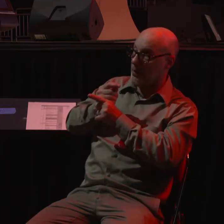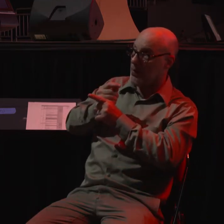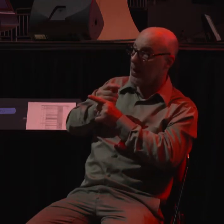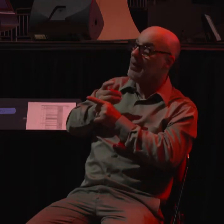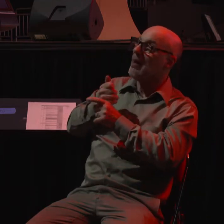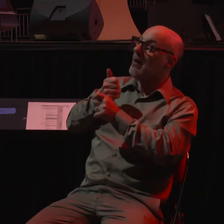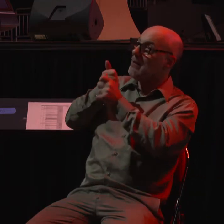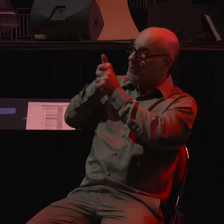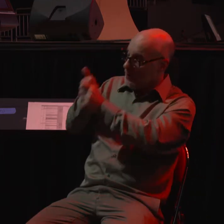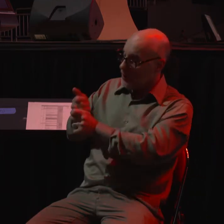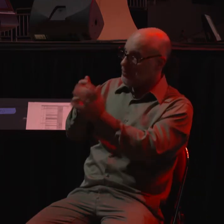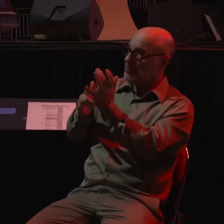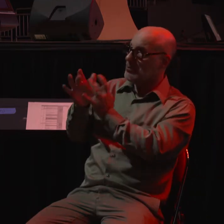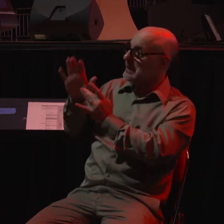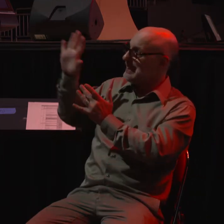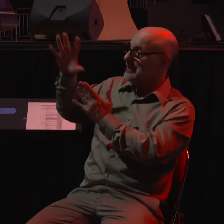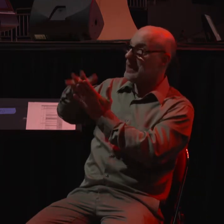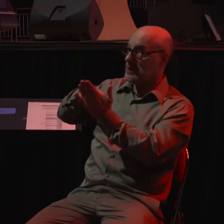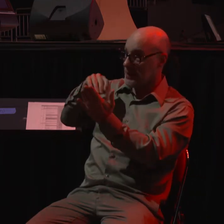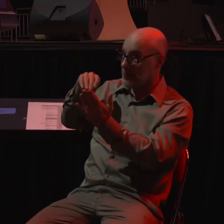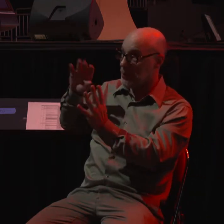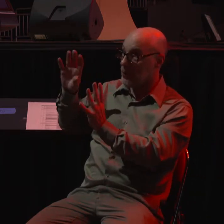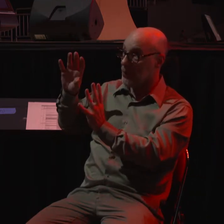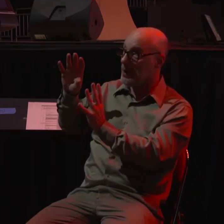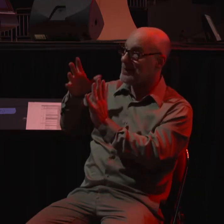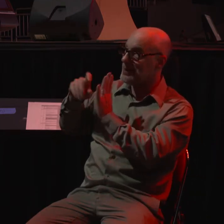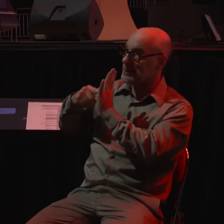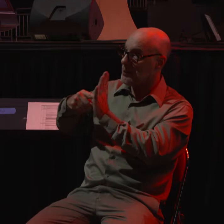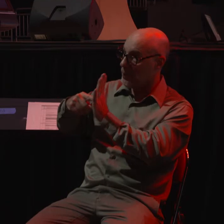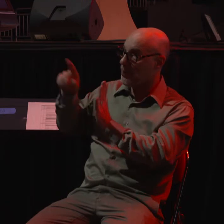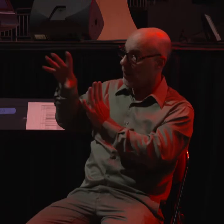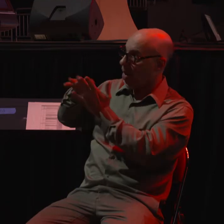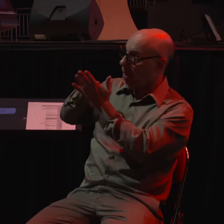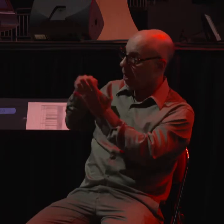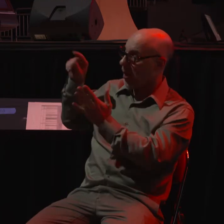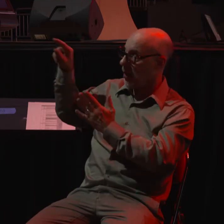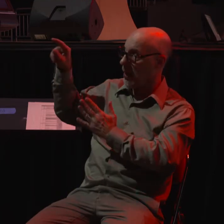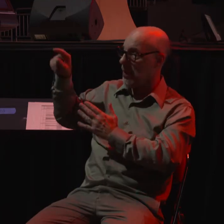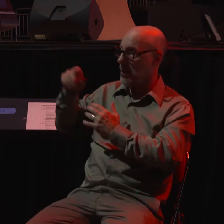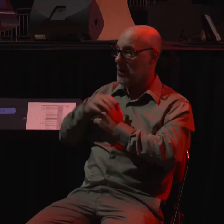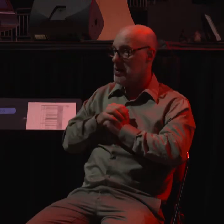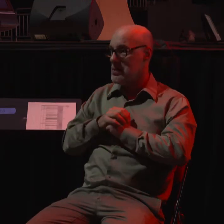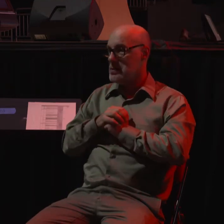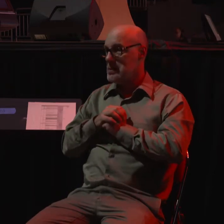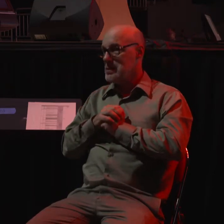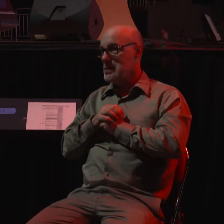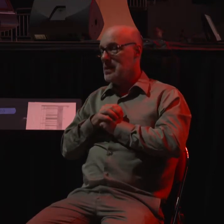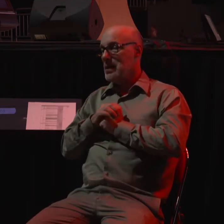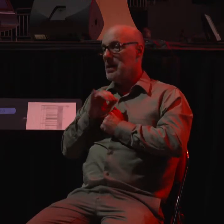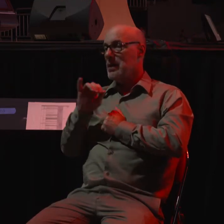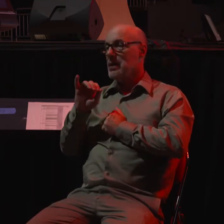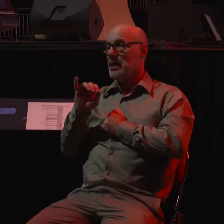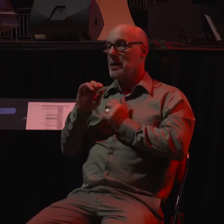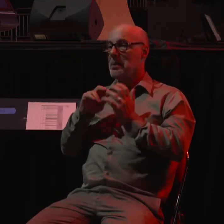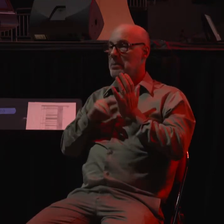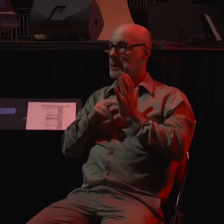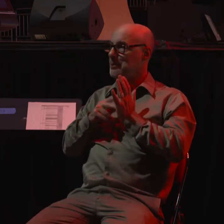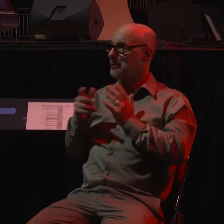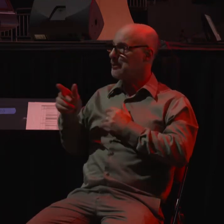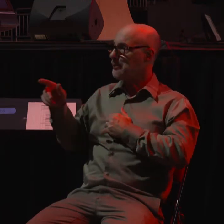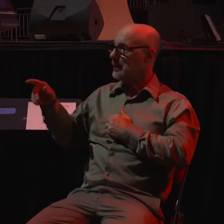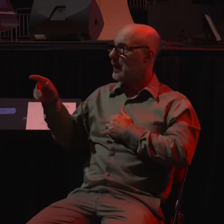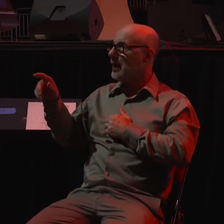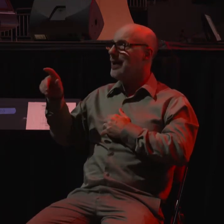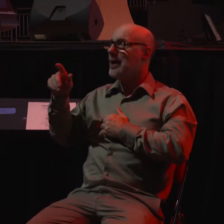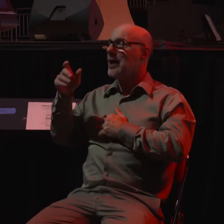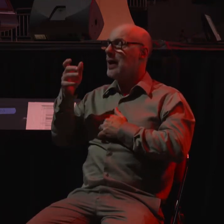example of Jesus Christ. And so, although he sort of got his methodology from